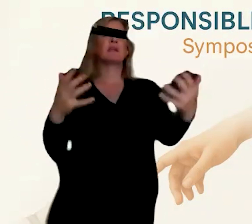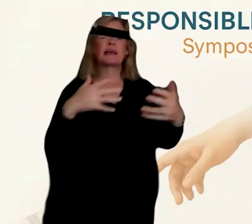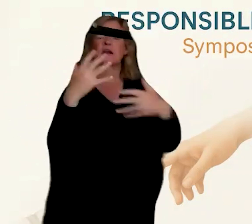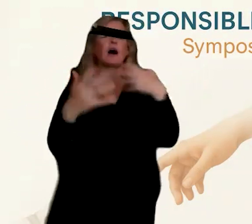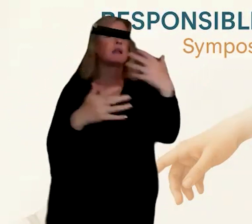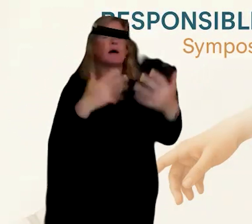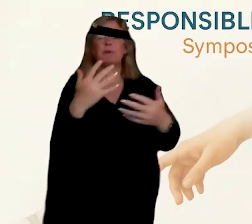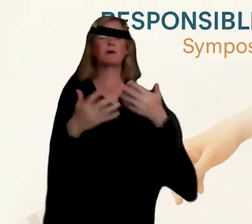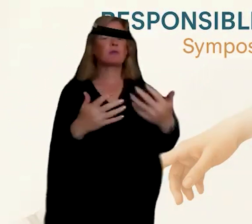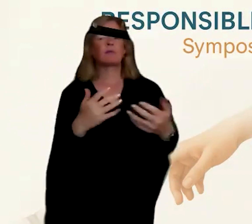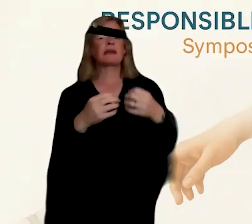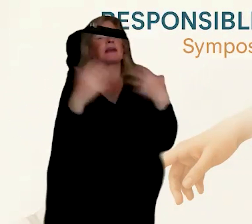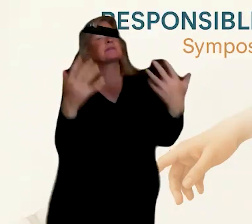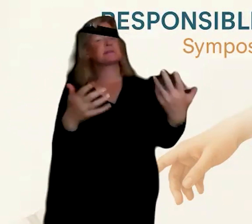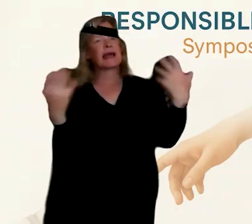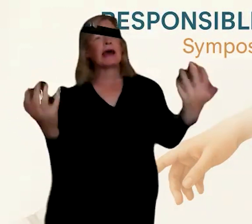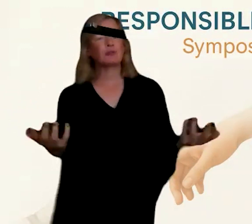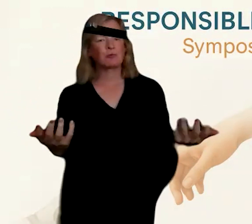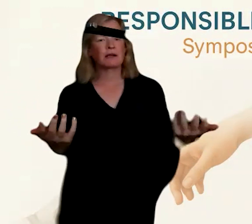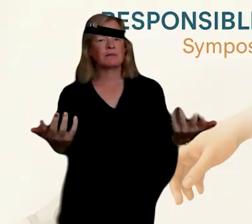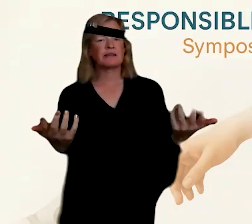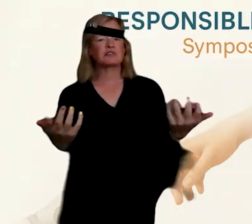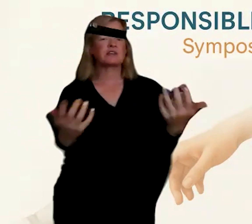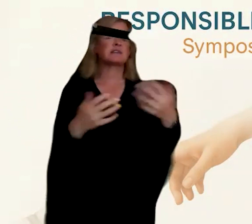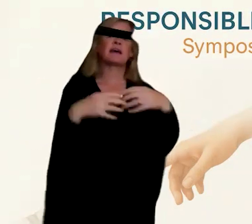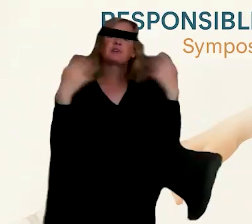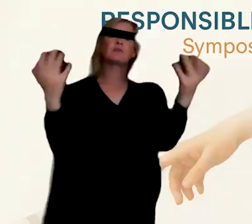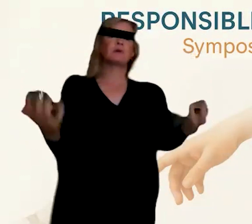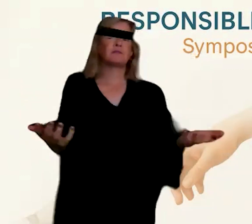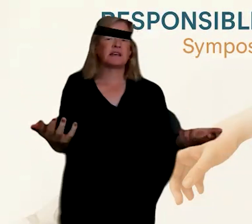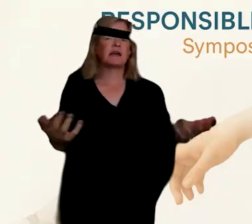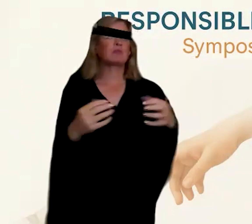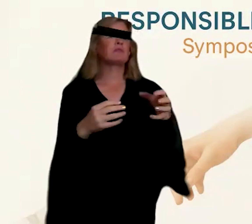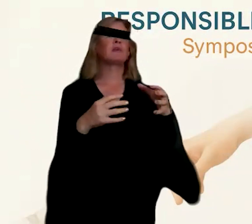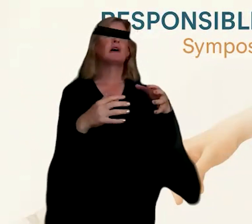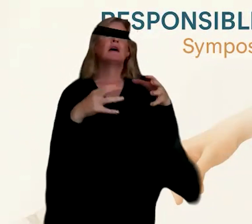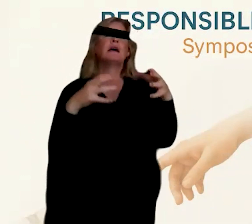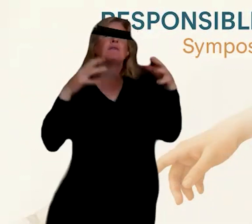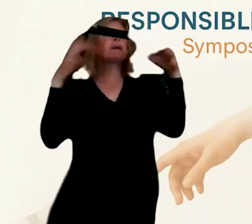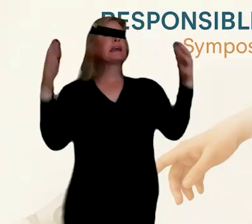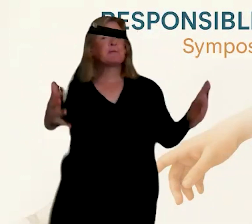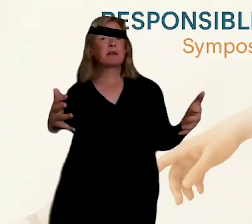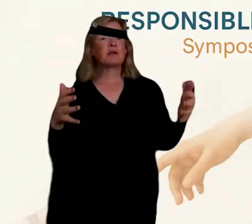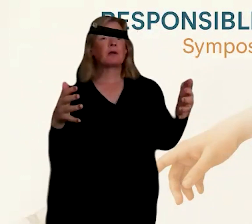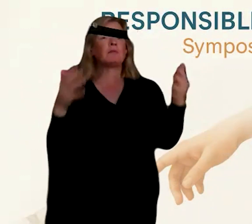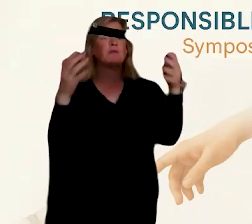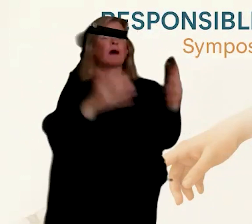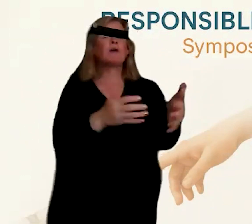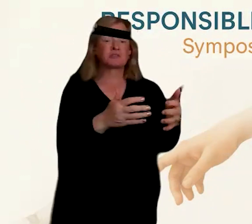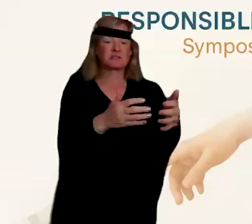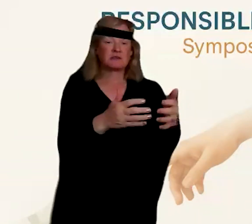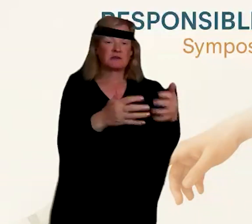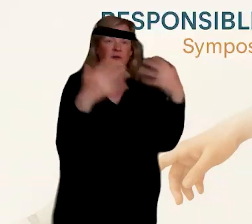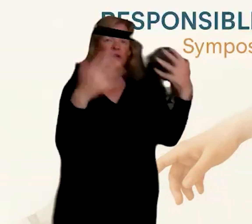but we don't want to get caught up in whether we're making explicit health recommendations and have to go through FDA approval. If we can keep it in the realm